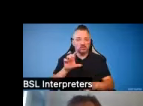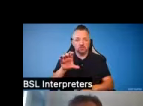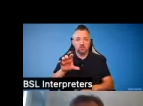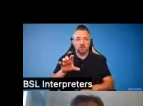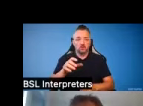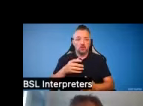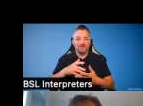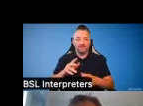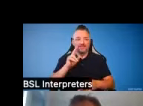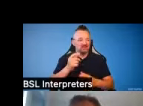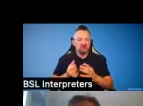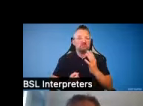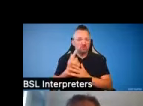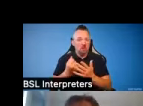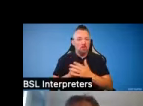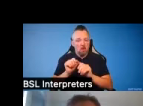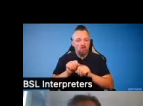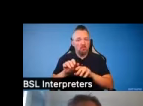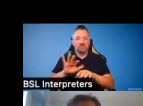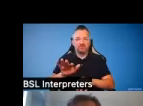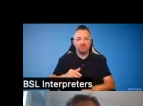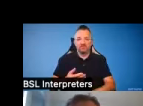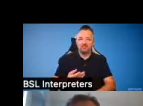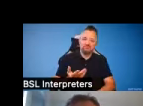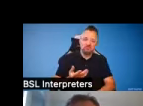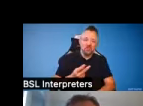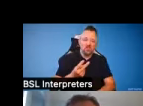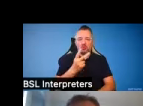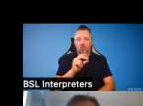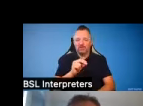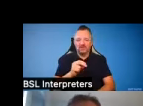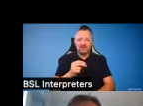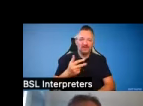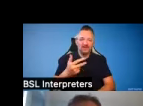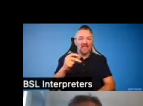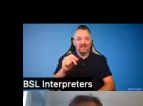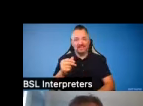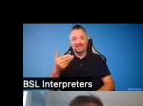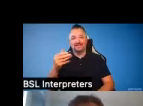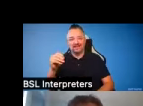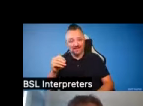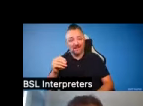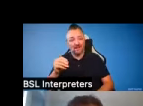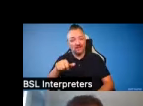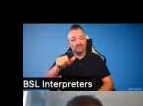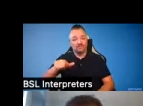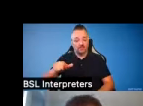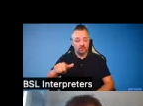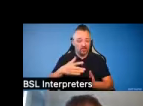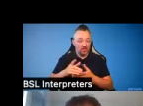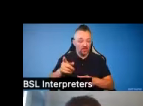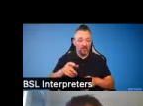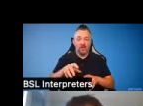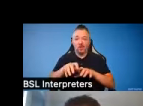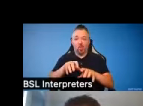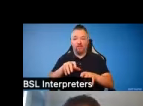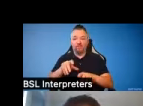seeing outbreaks of say 20 to 80 or 90 cases. And it's something that jumps from wildlife to